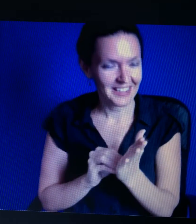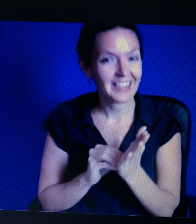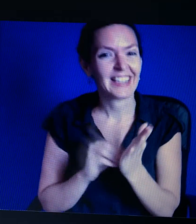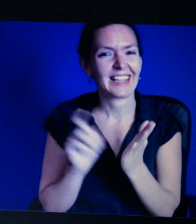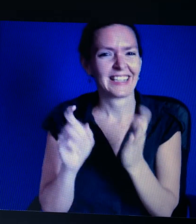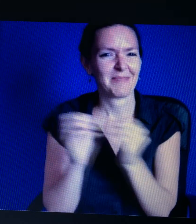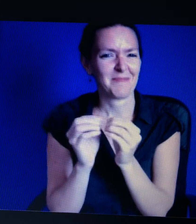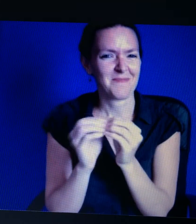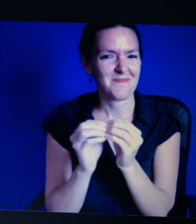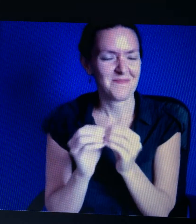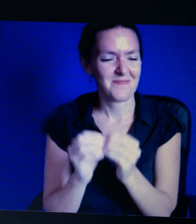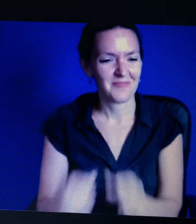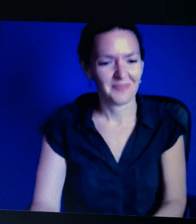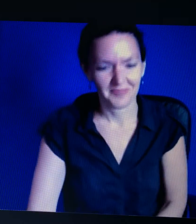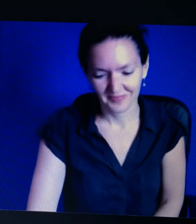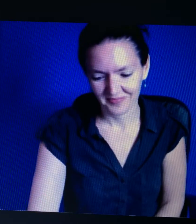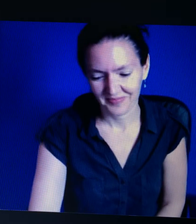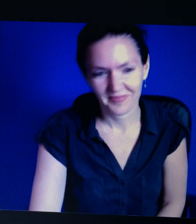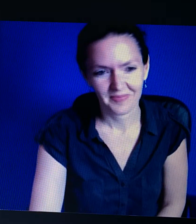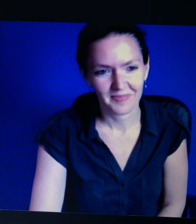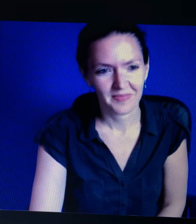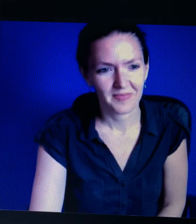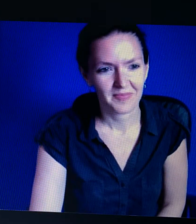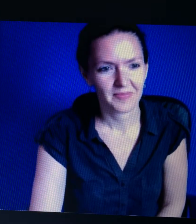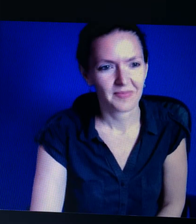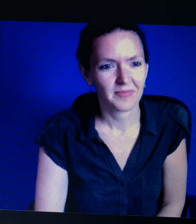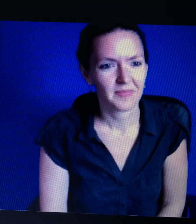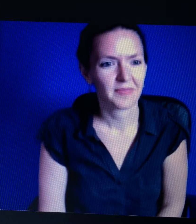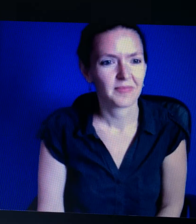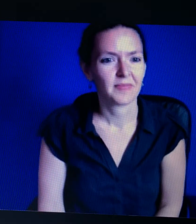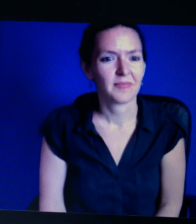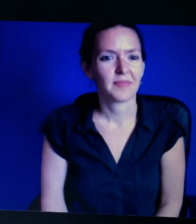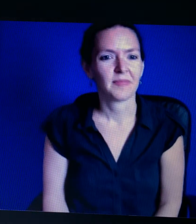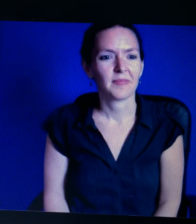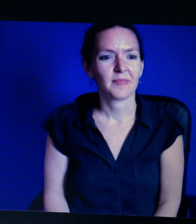then you finally understand the different rules and you can understand it more.